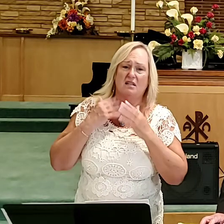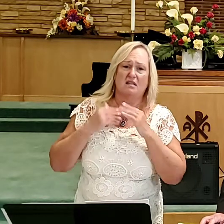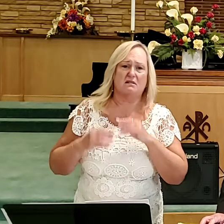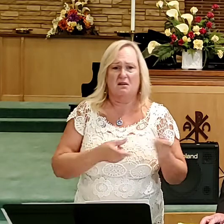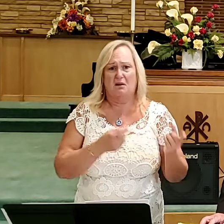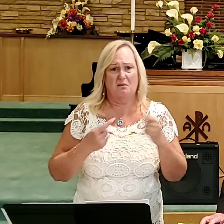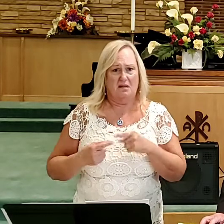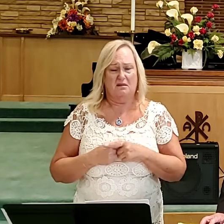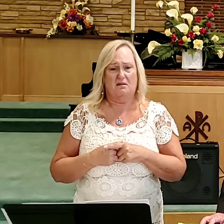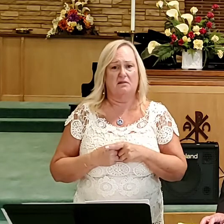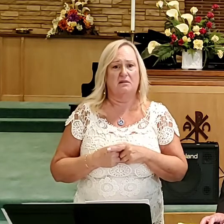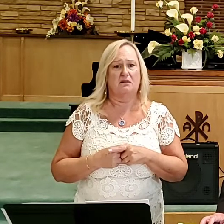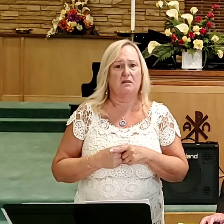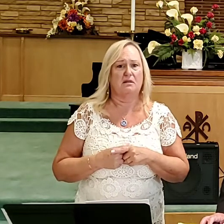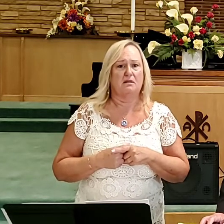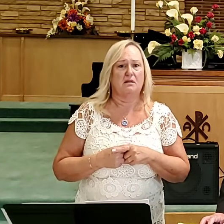looming.